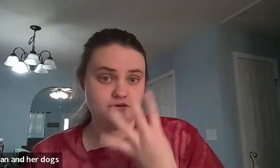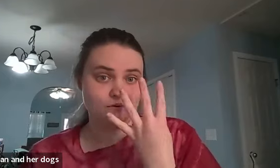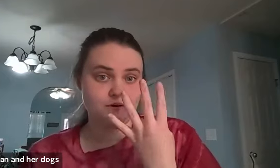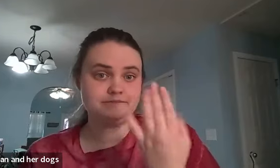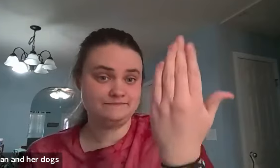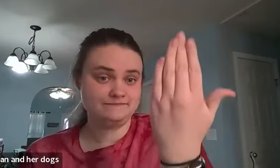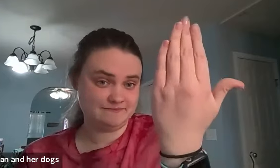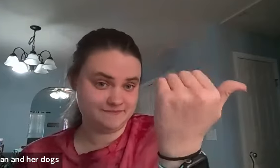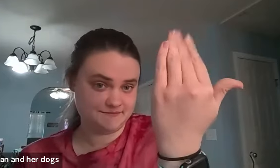four.